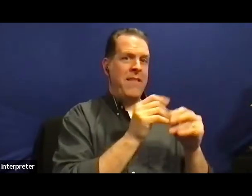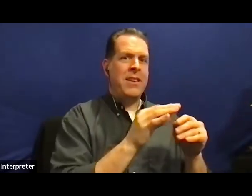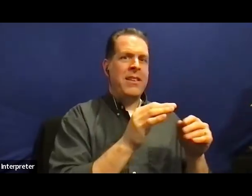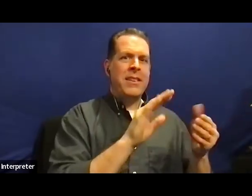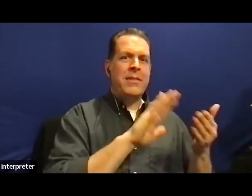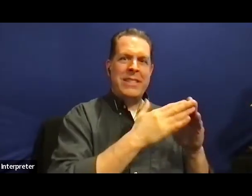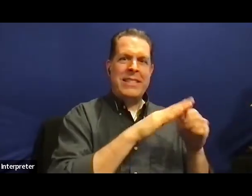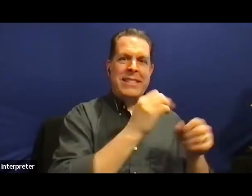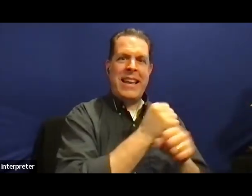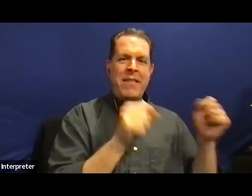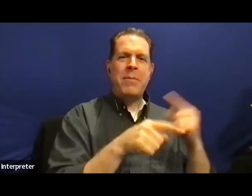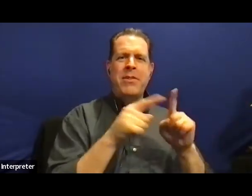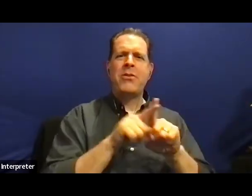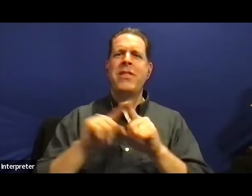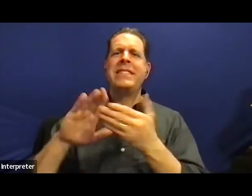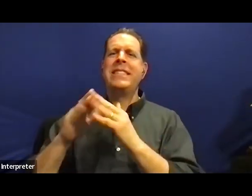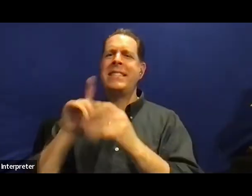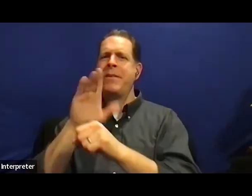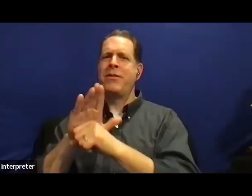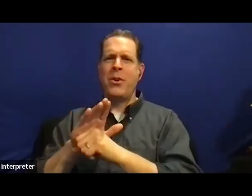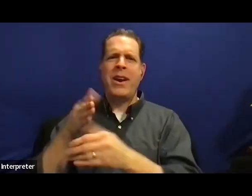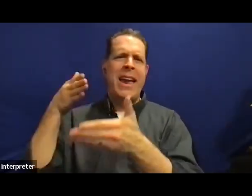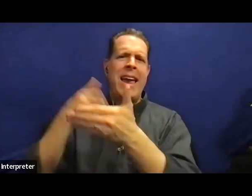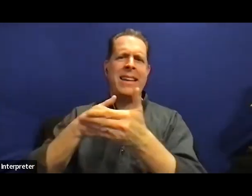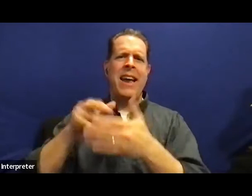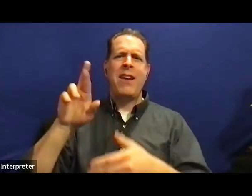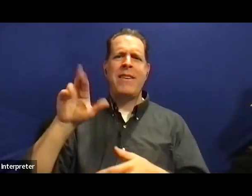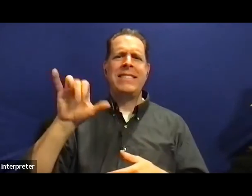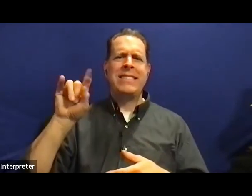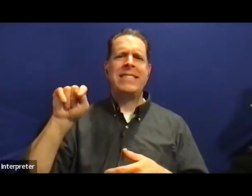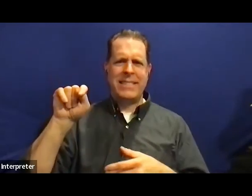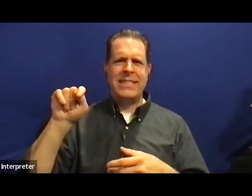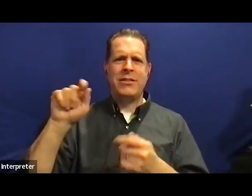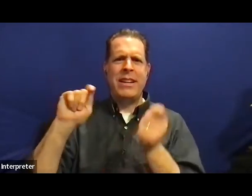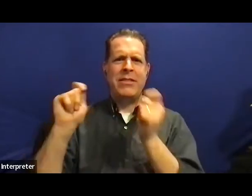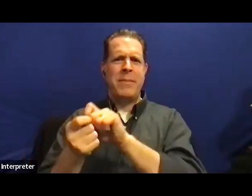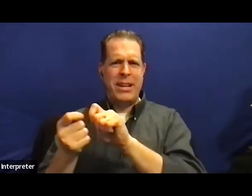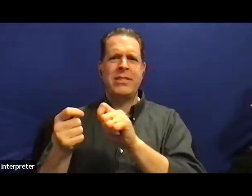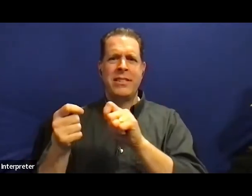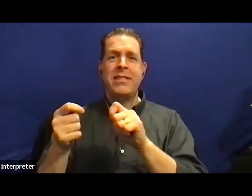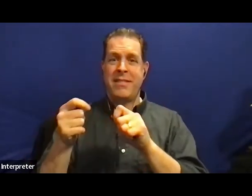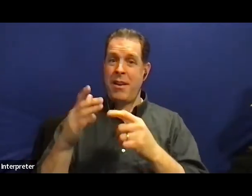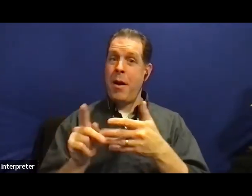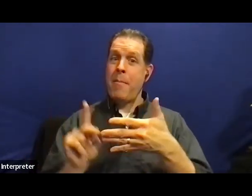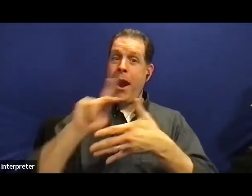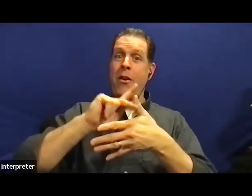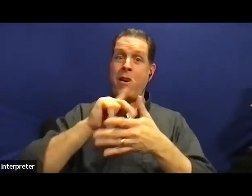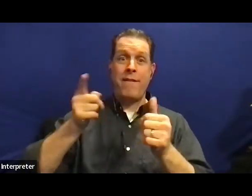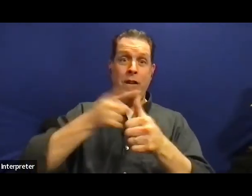well as the city's commitment to anti-racist systems transformation with a priority first on